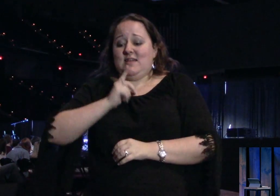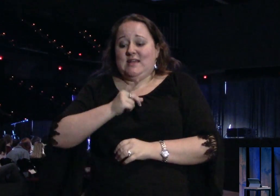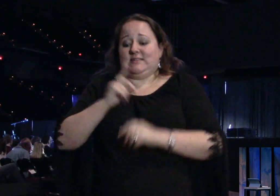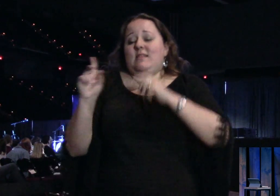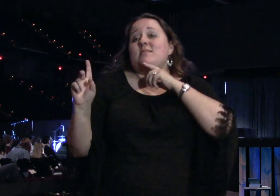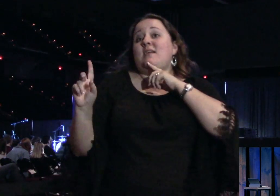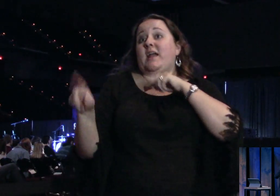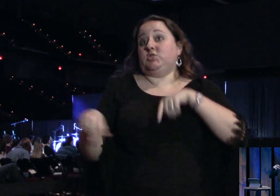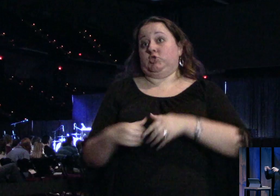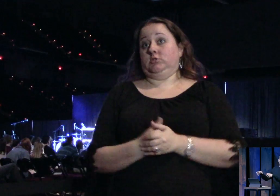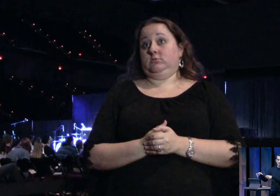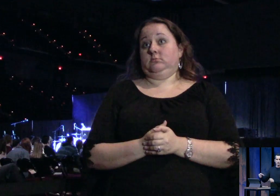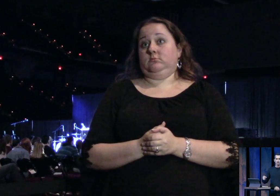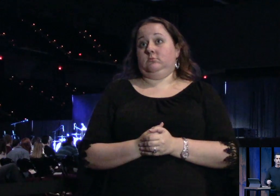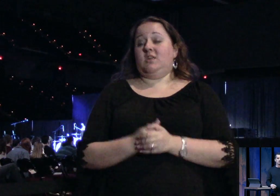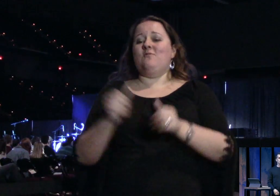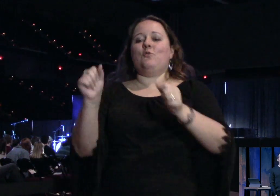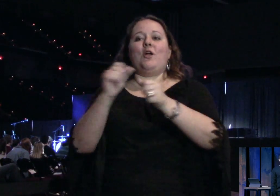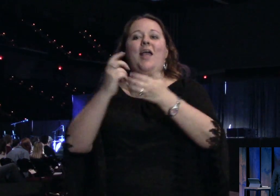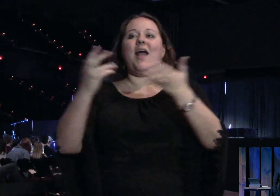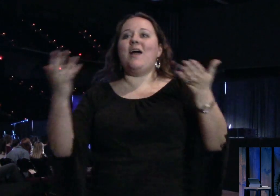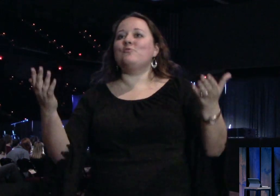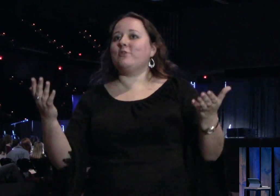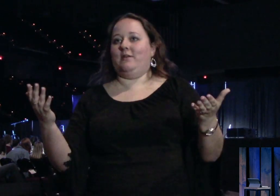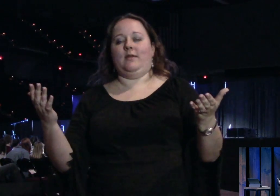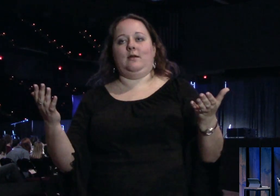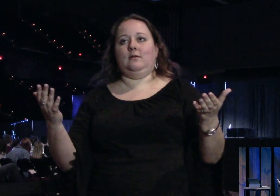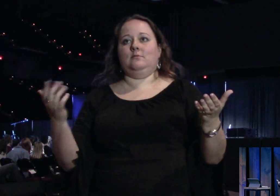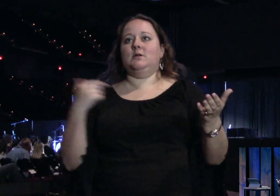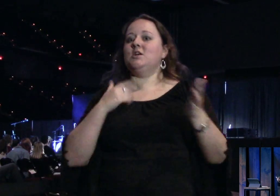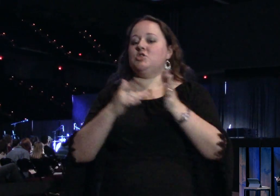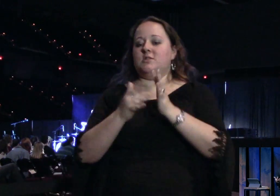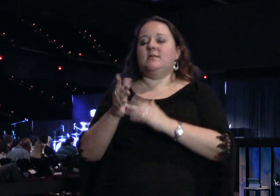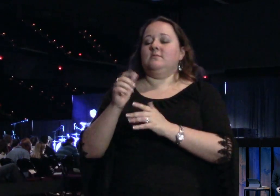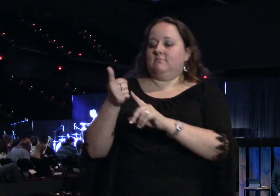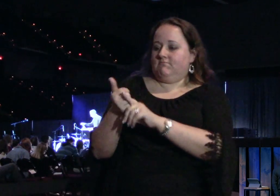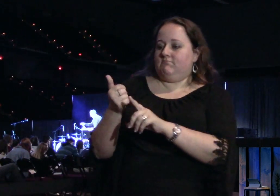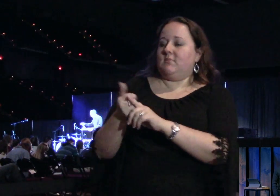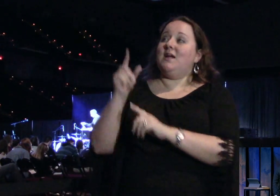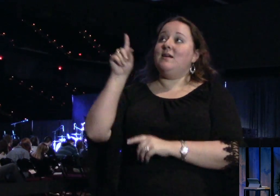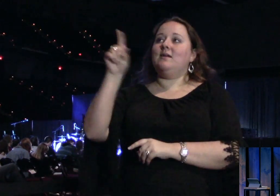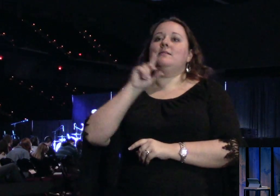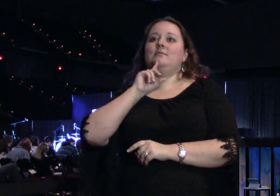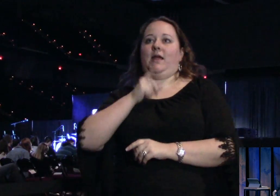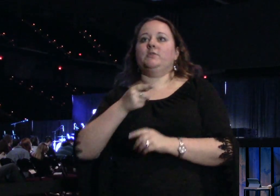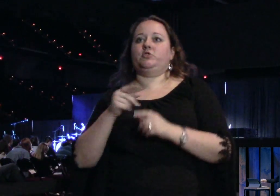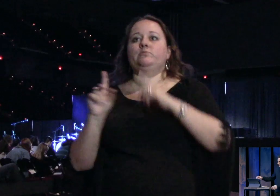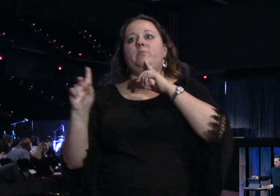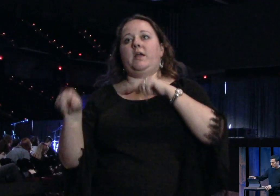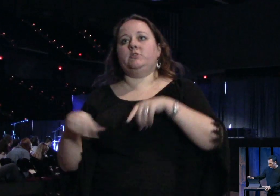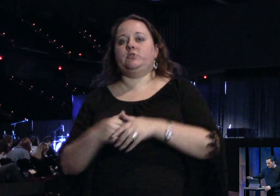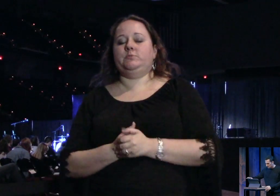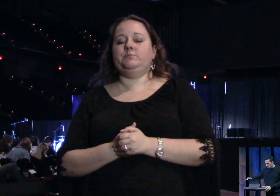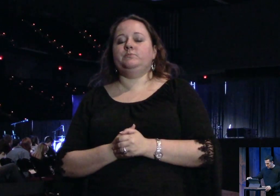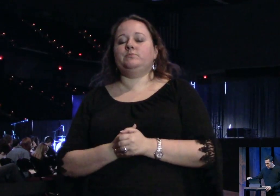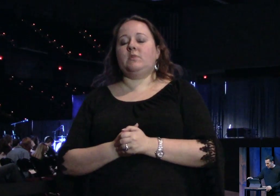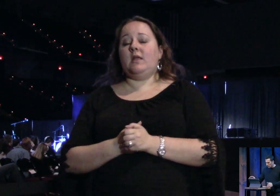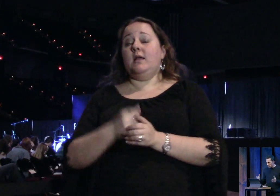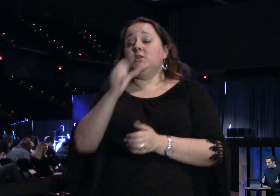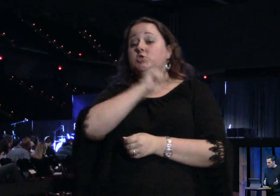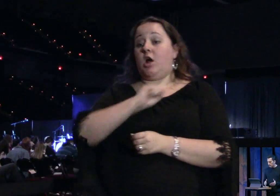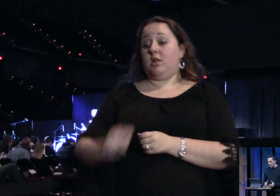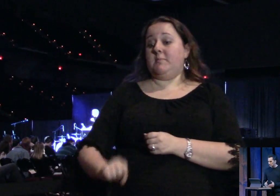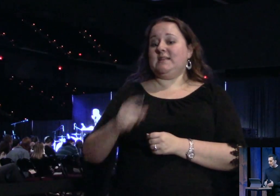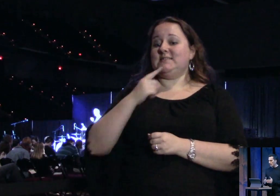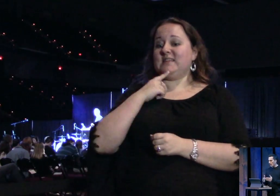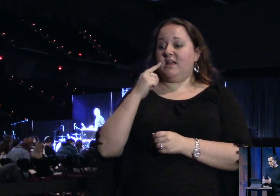you how Jesus is the answer for everything that Solomon is showing us in Ecclesiastes chapter 1.